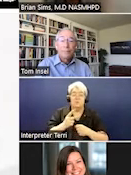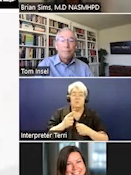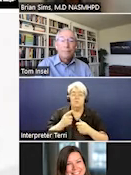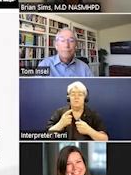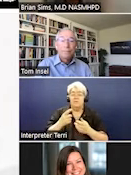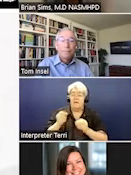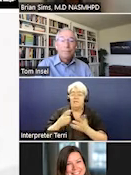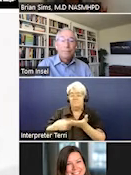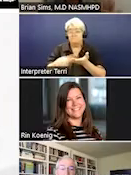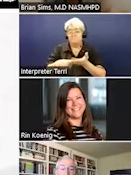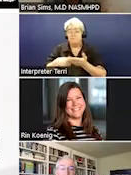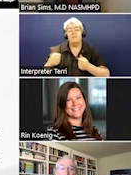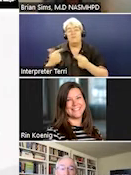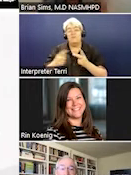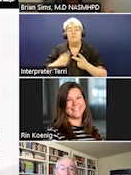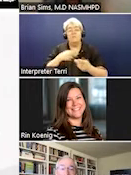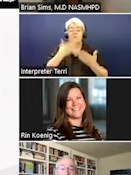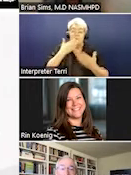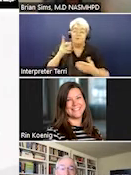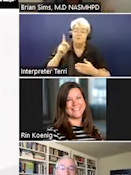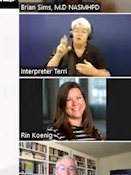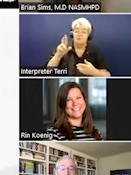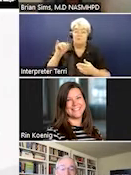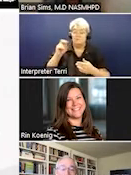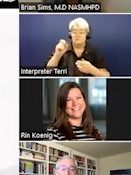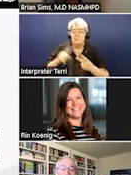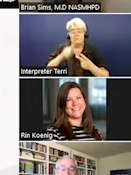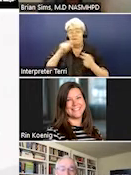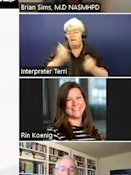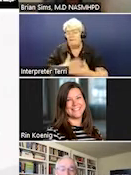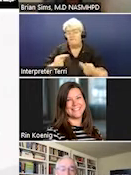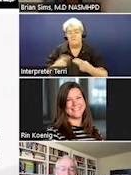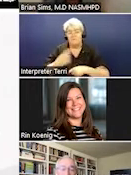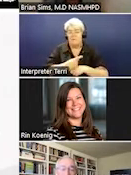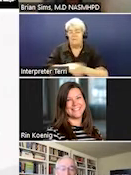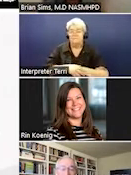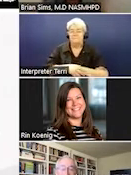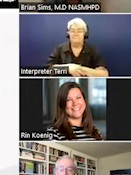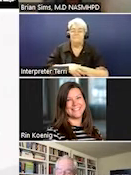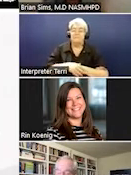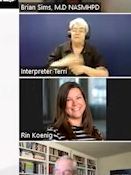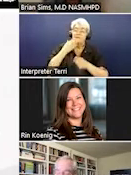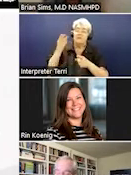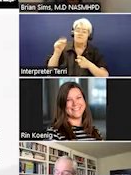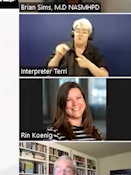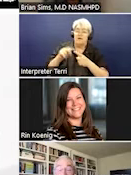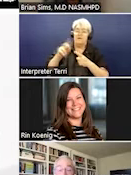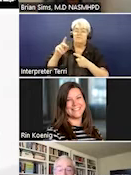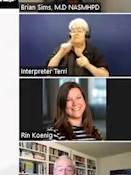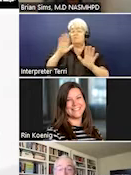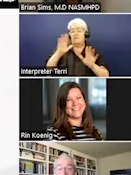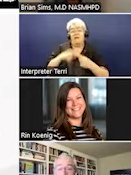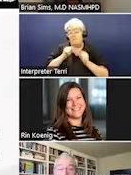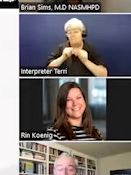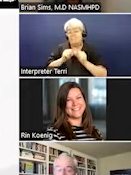others. So Dr. Insel, thank you so much again for everything today. Thanks, Brian. Thanks for having me. It's great to be here. And I'll continue to be